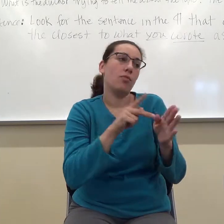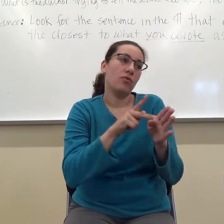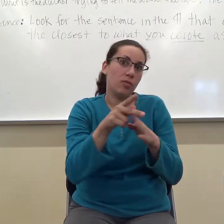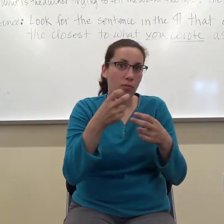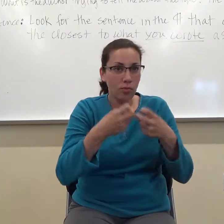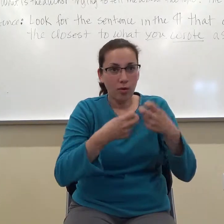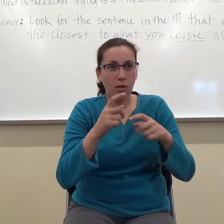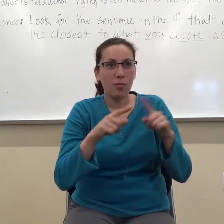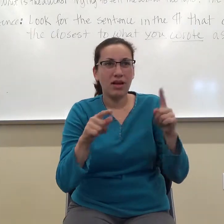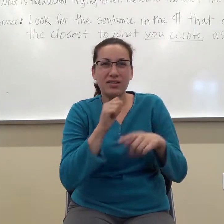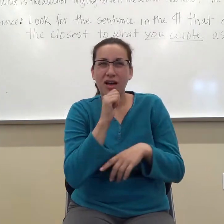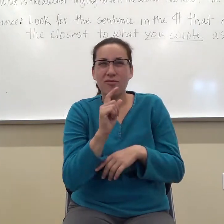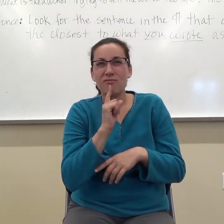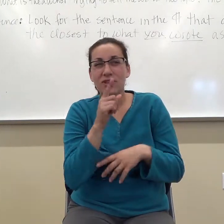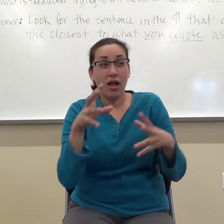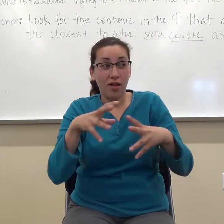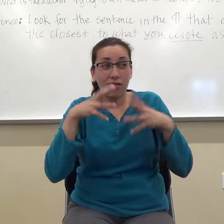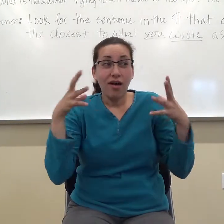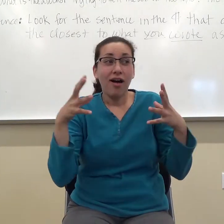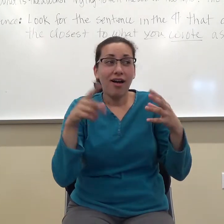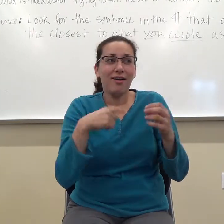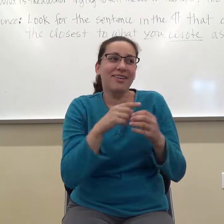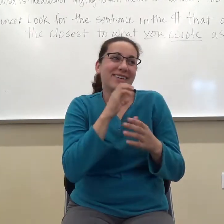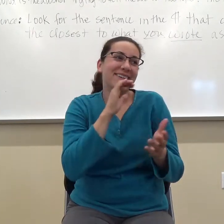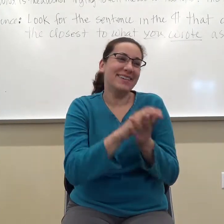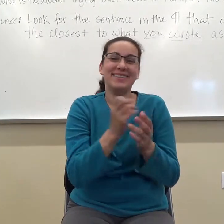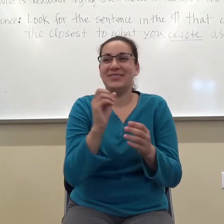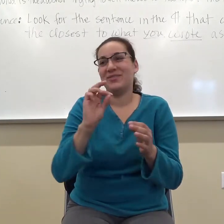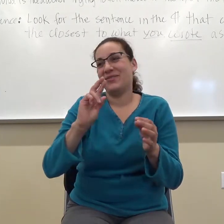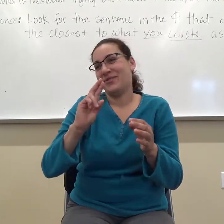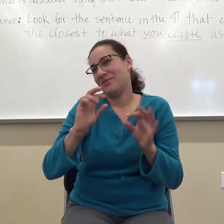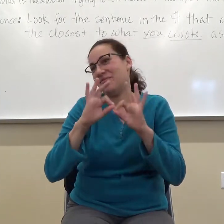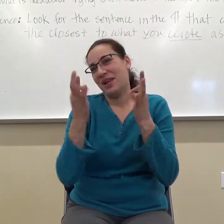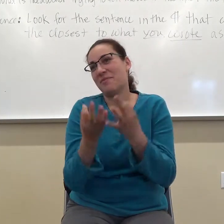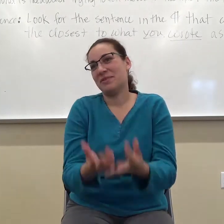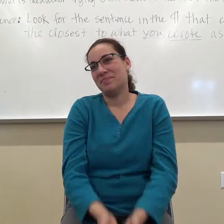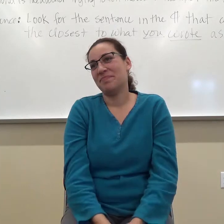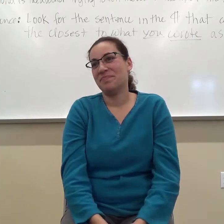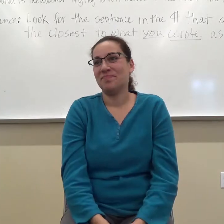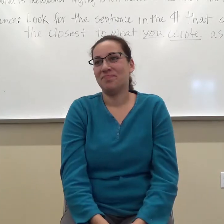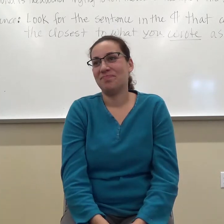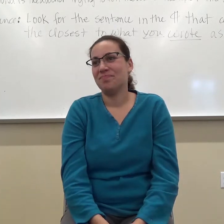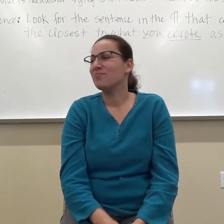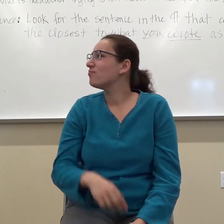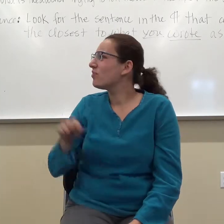not wives or families. Okay, so what is this saying about